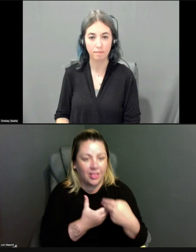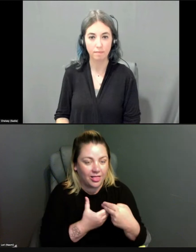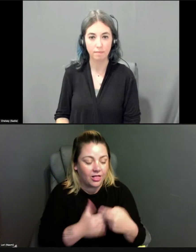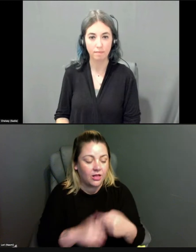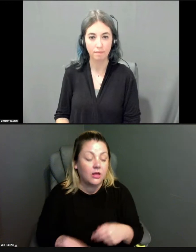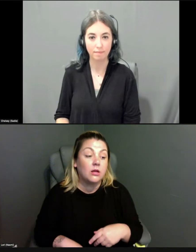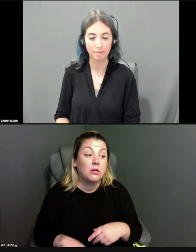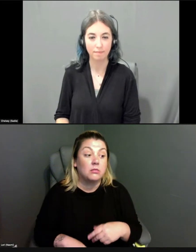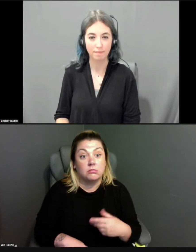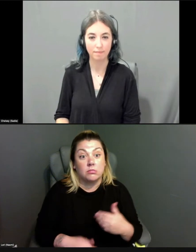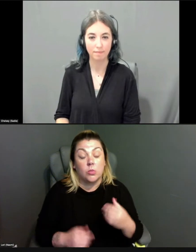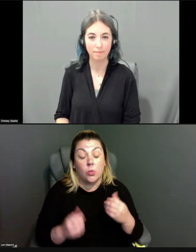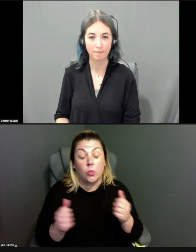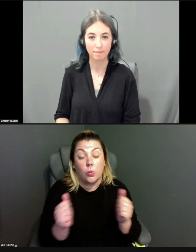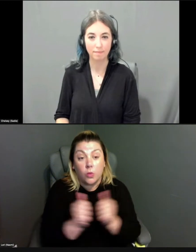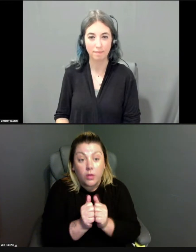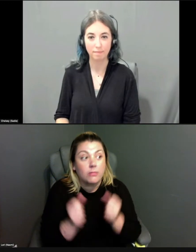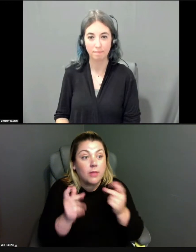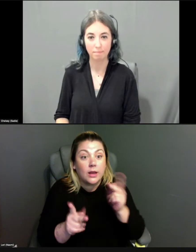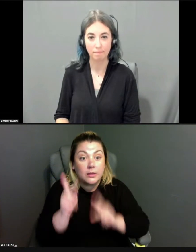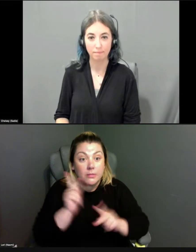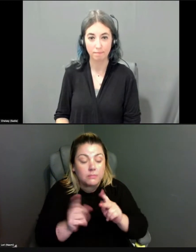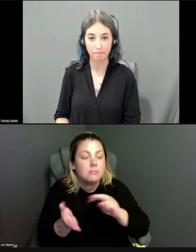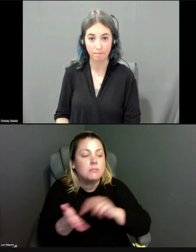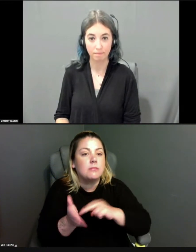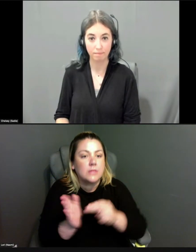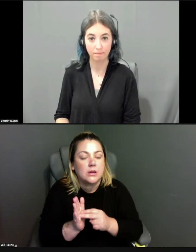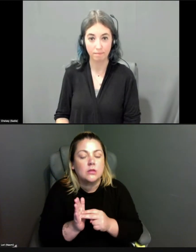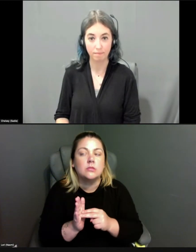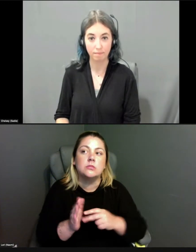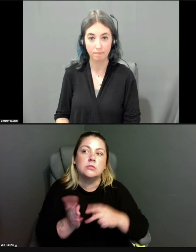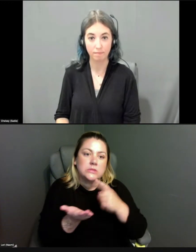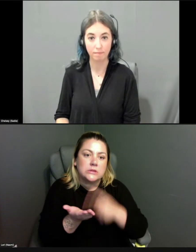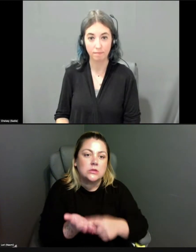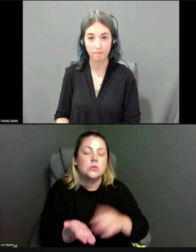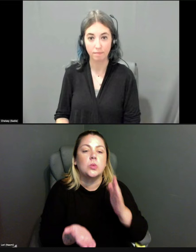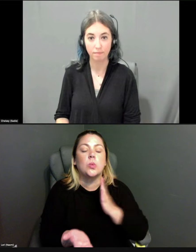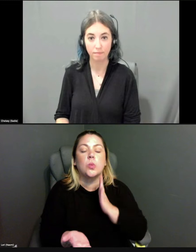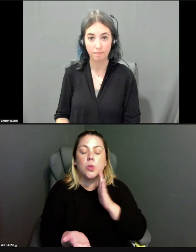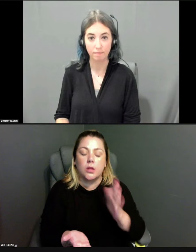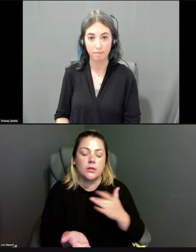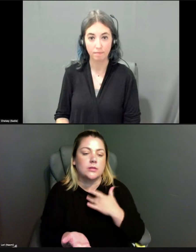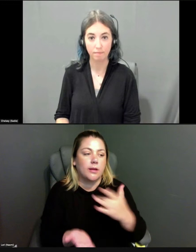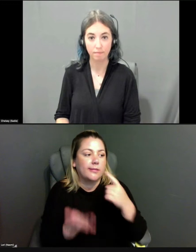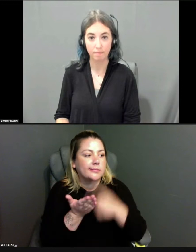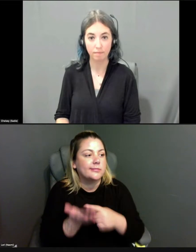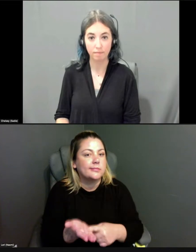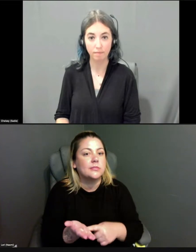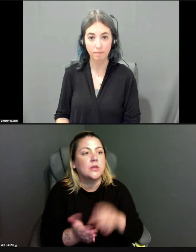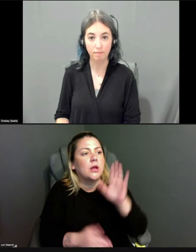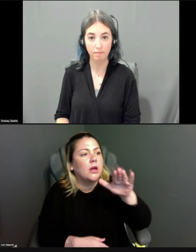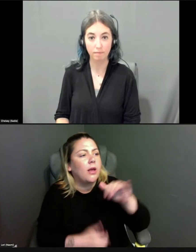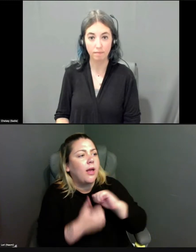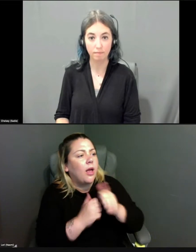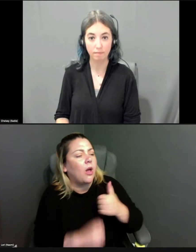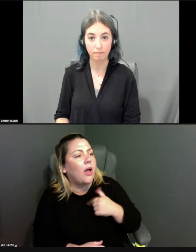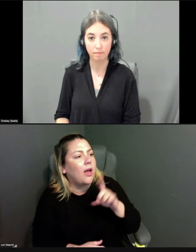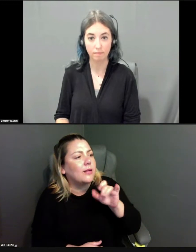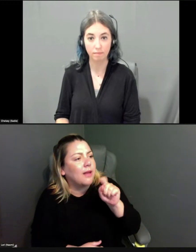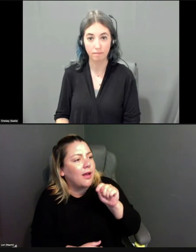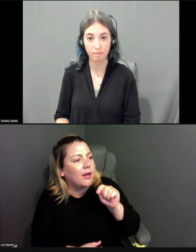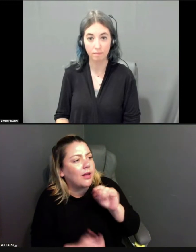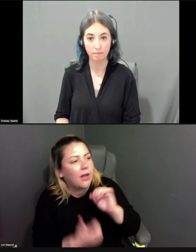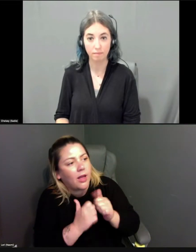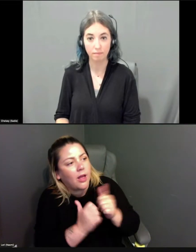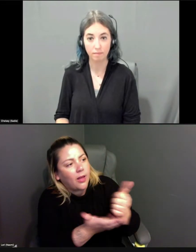advice, or even celebrating things that are quote unquote non-scale victories, but